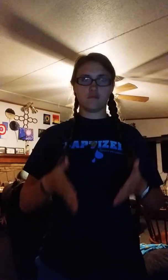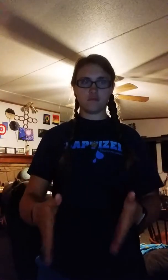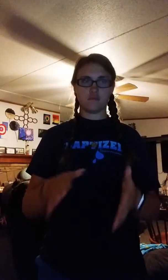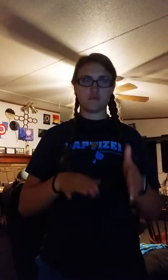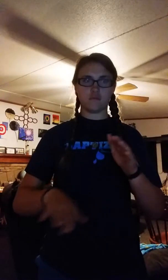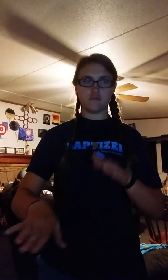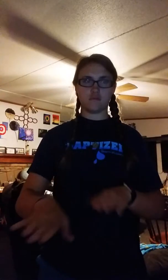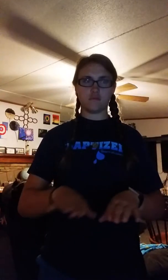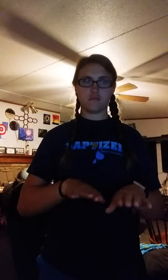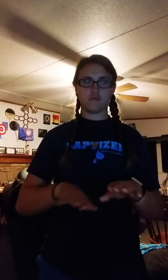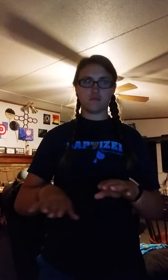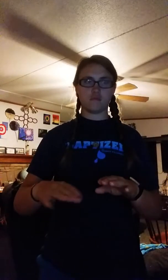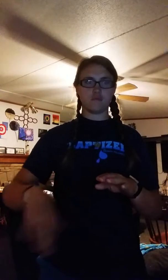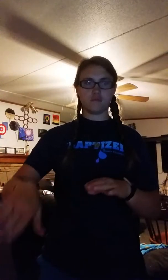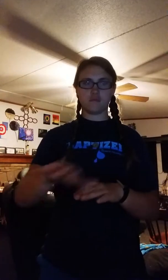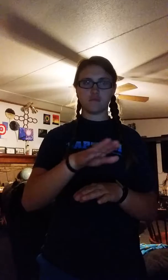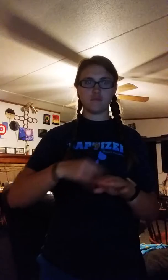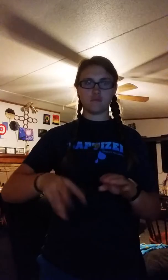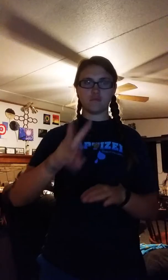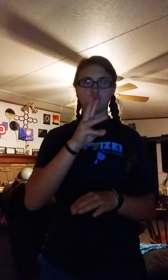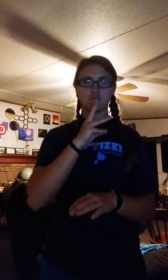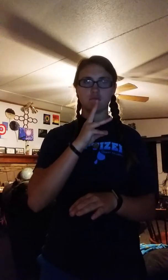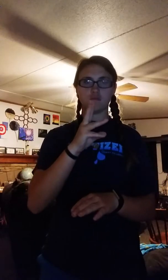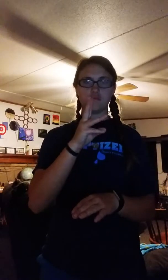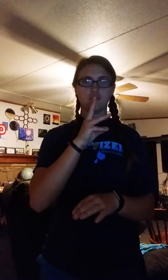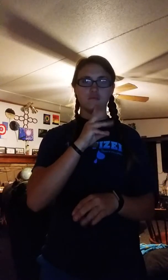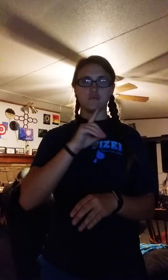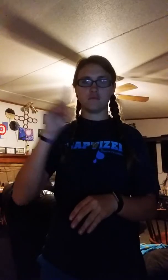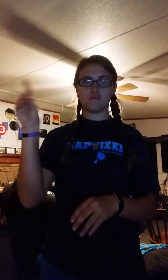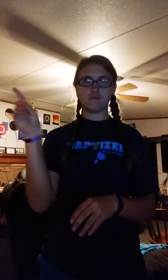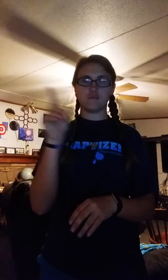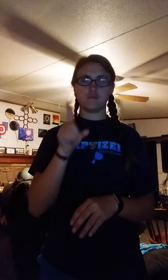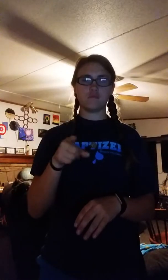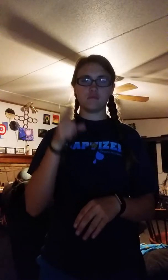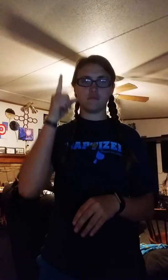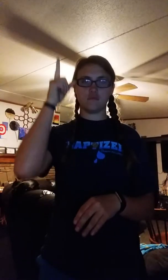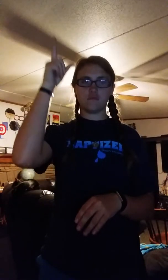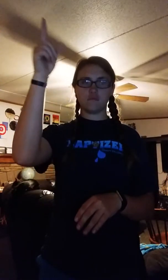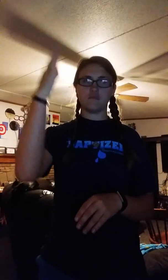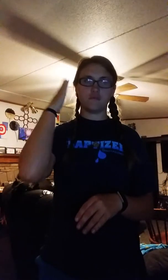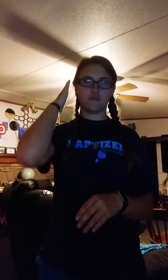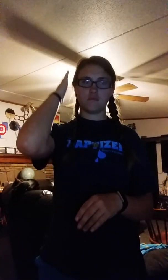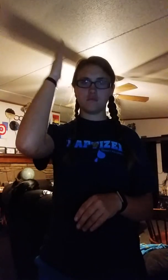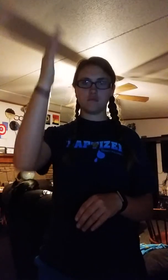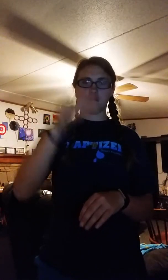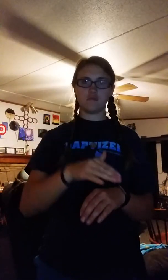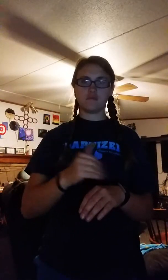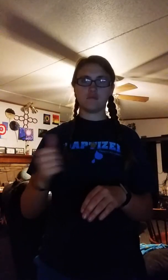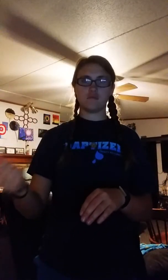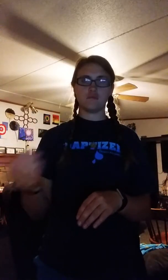Let me walk upon the waters wherever you would call